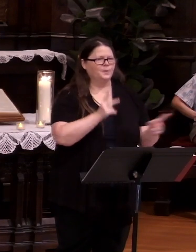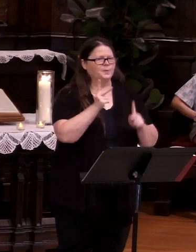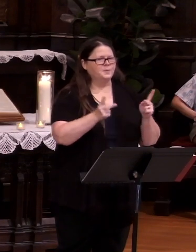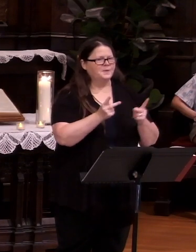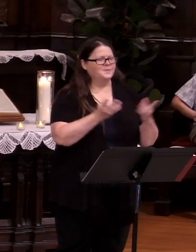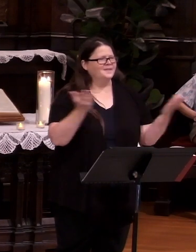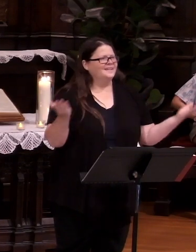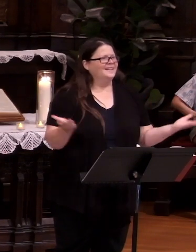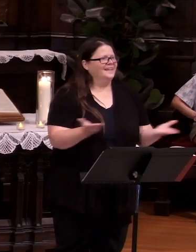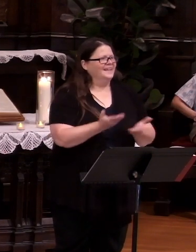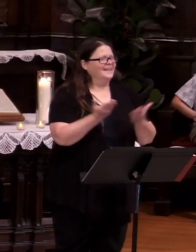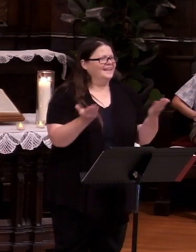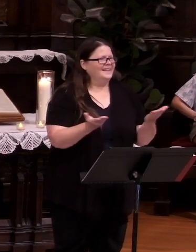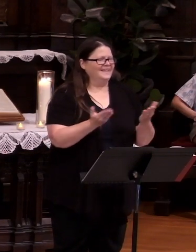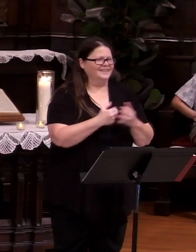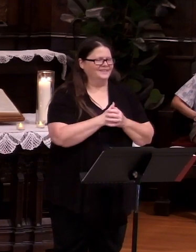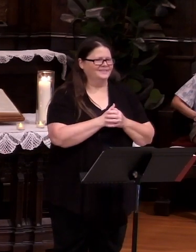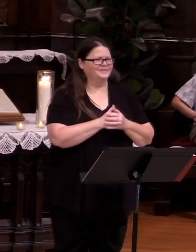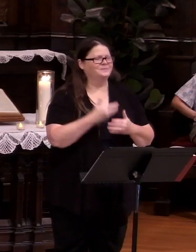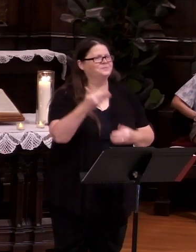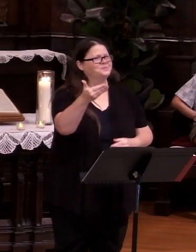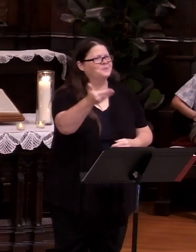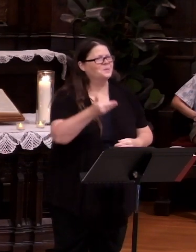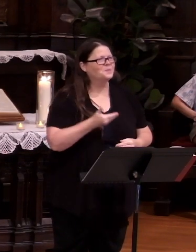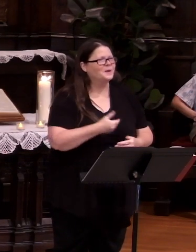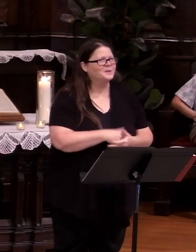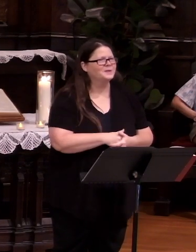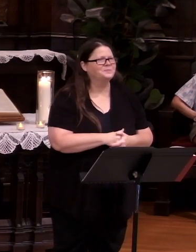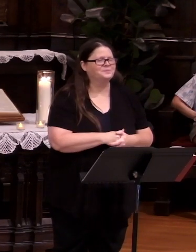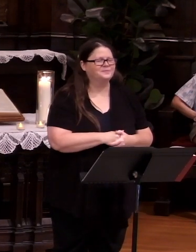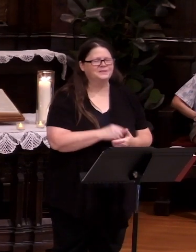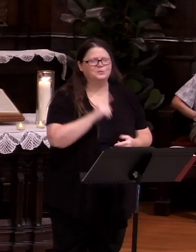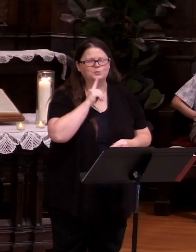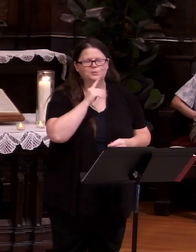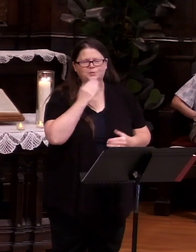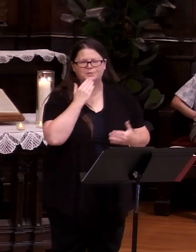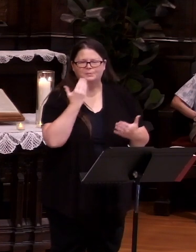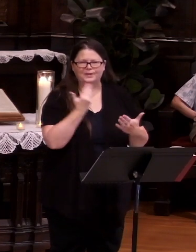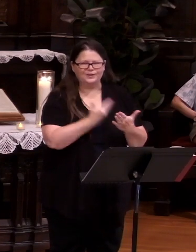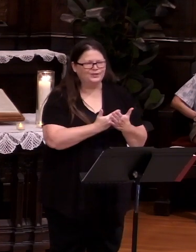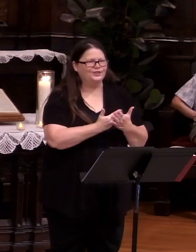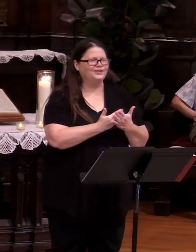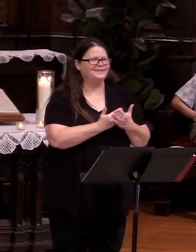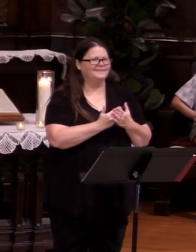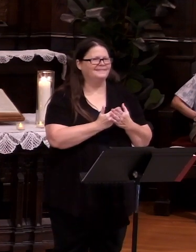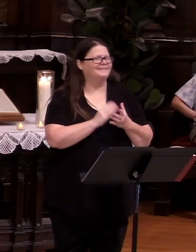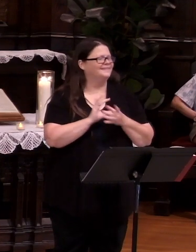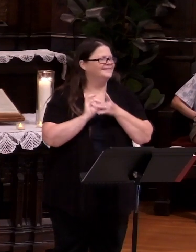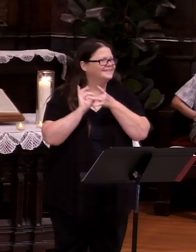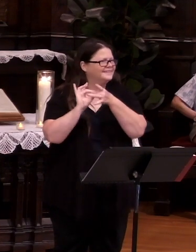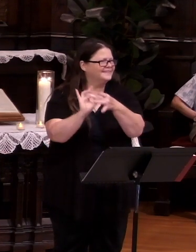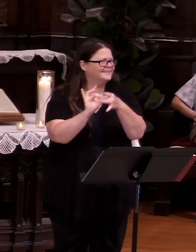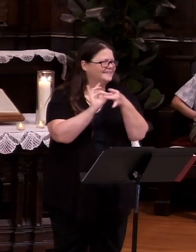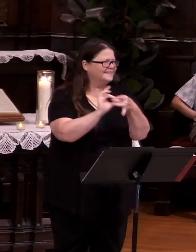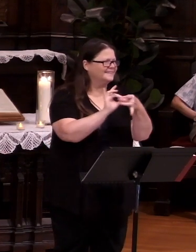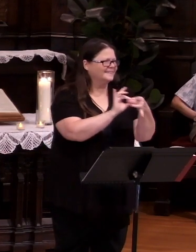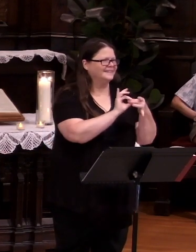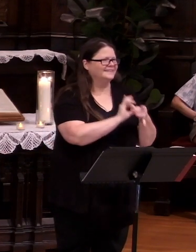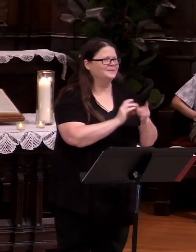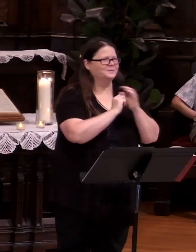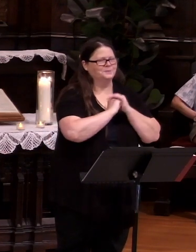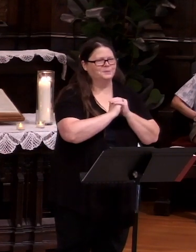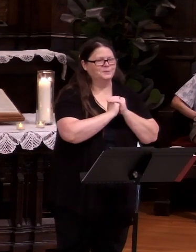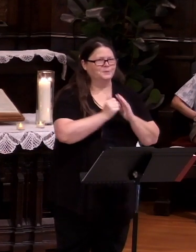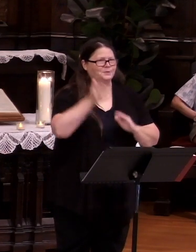here in our sanctuary, welcome. Welcome. It is good, as I said, to connect with each of you and to